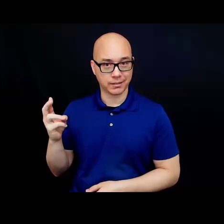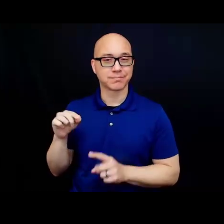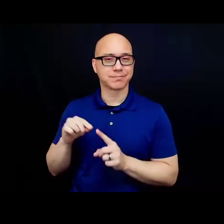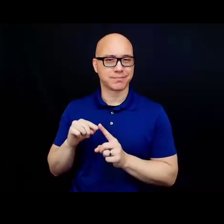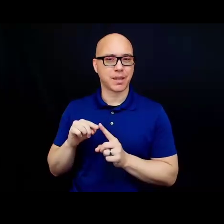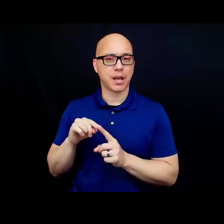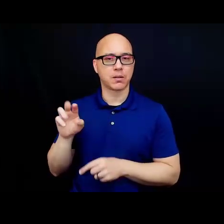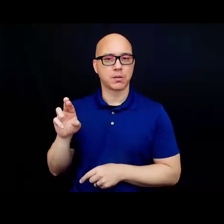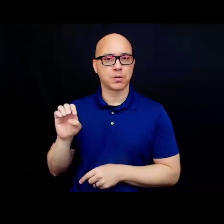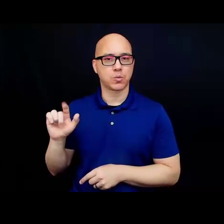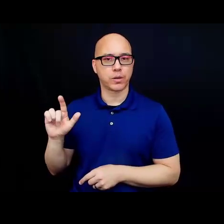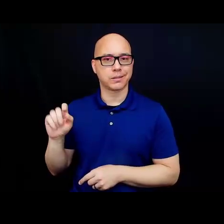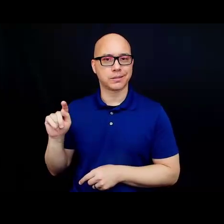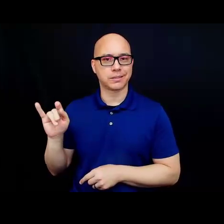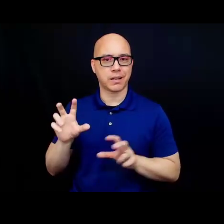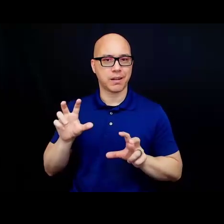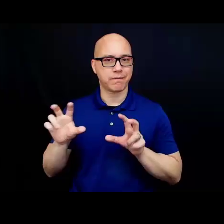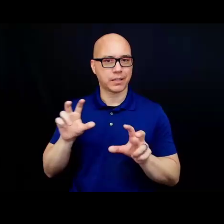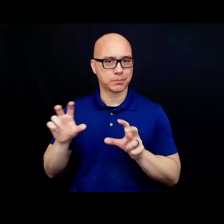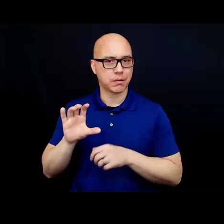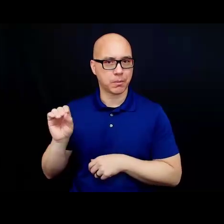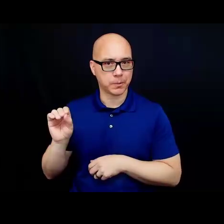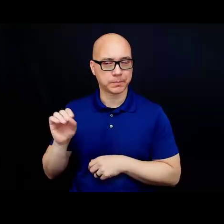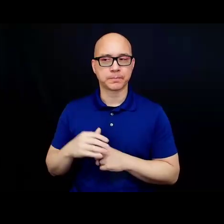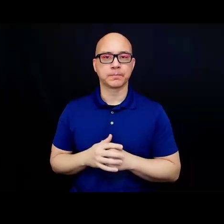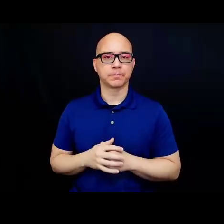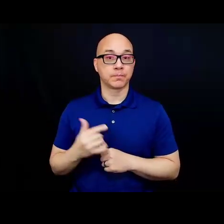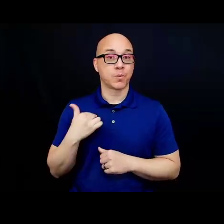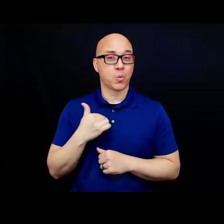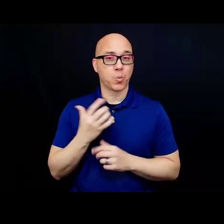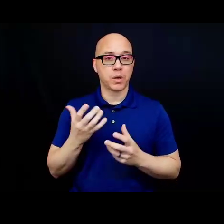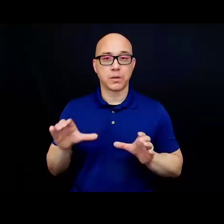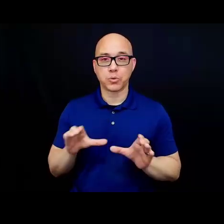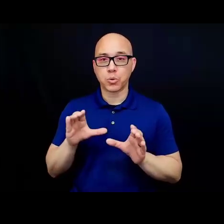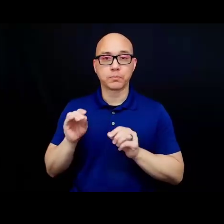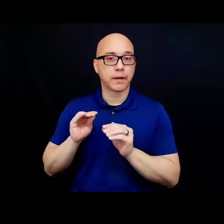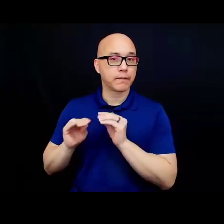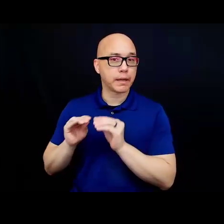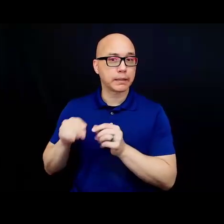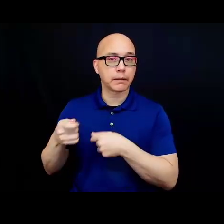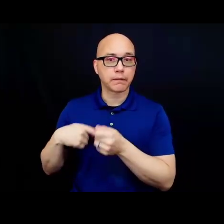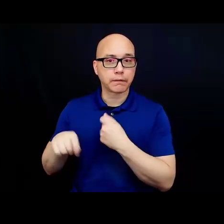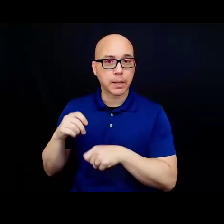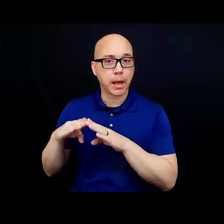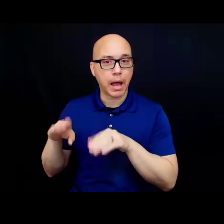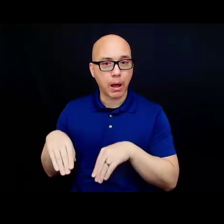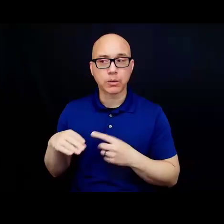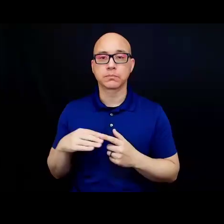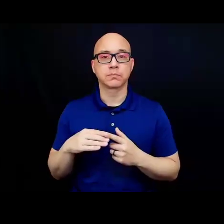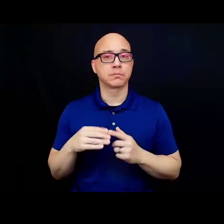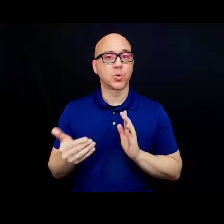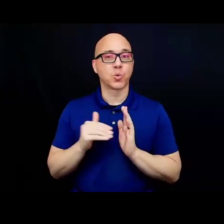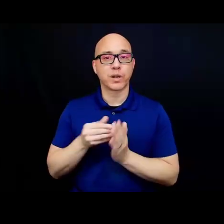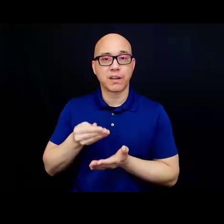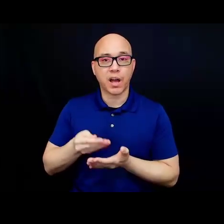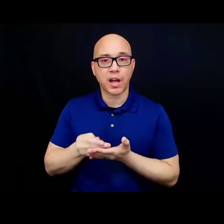We facilitate residential investment acquisitions. We do fix and flips. We do cash out